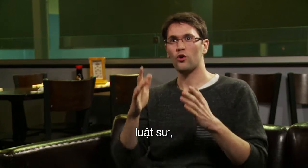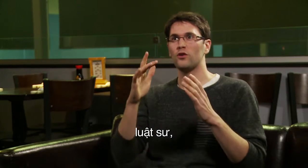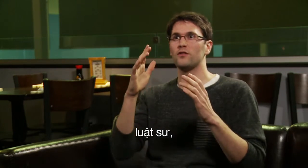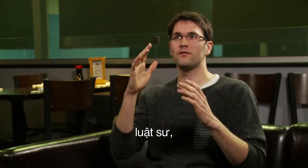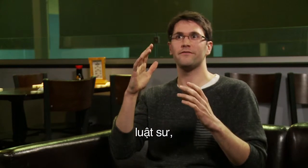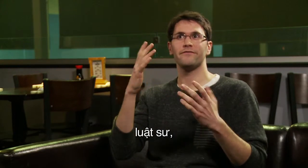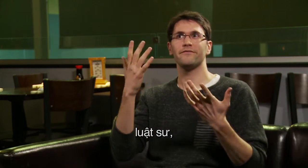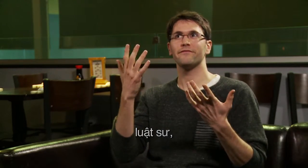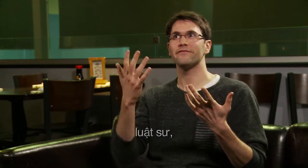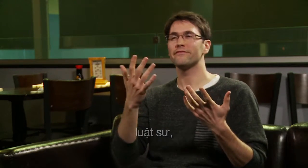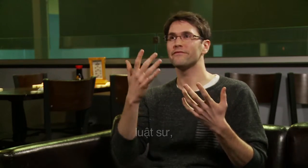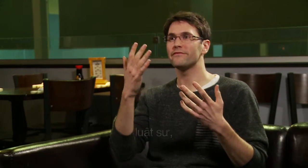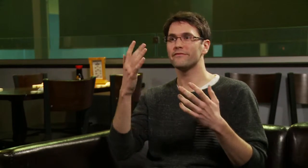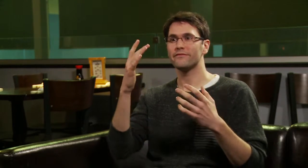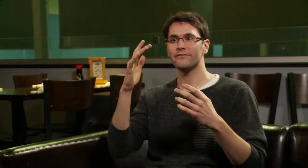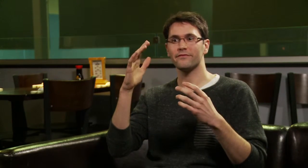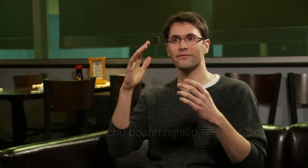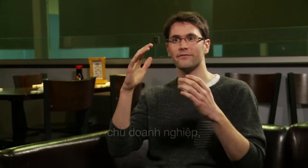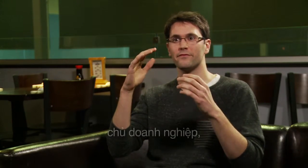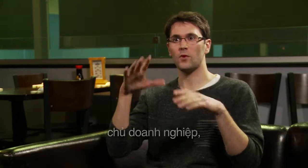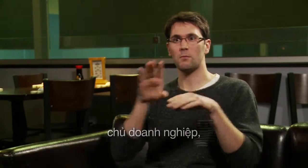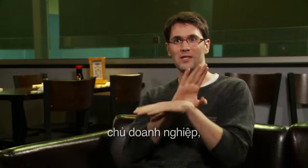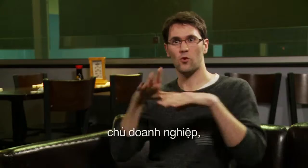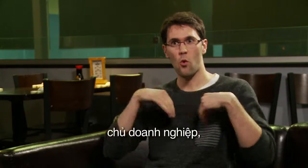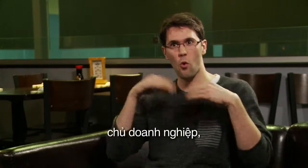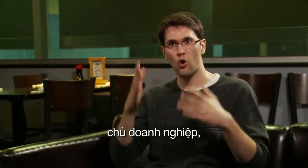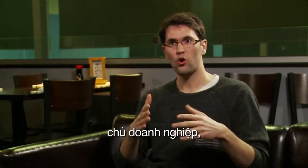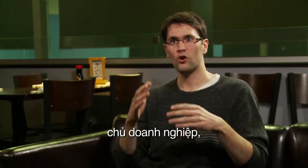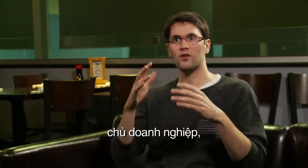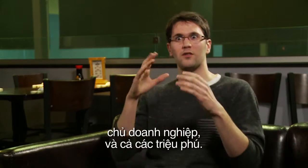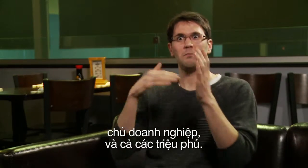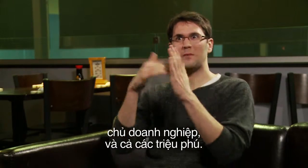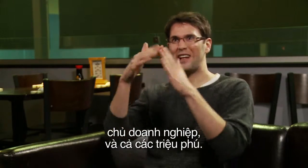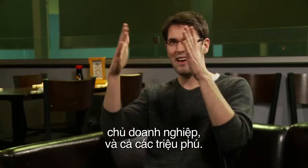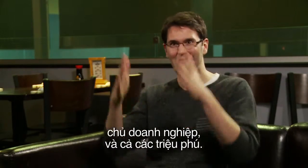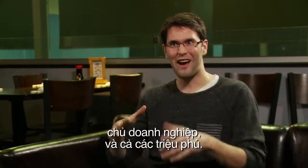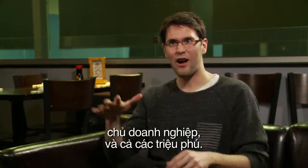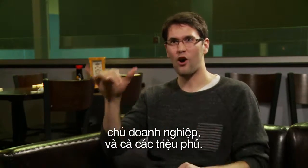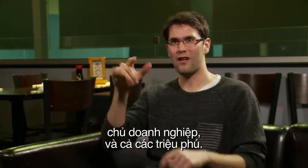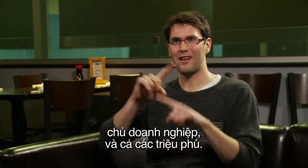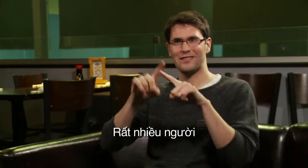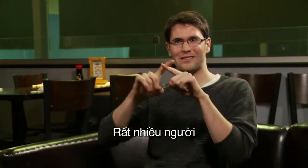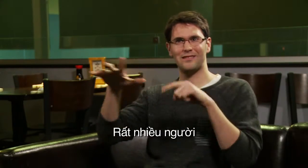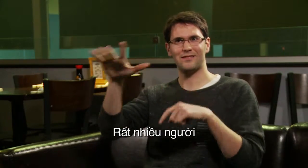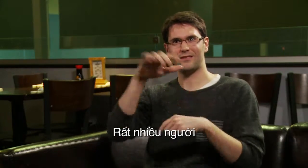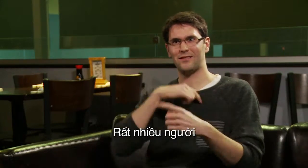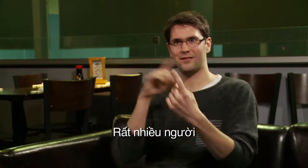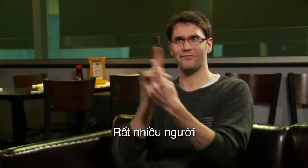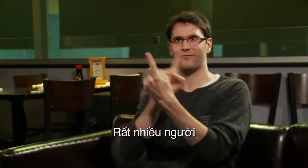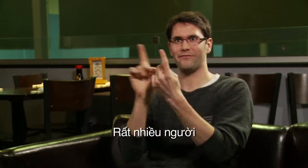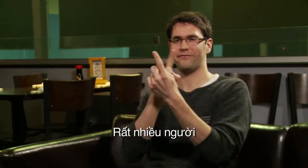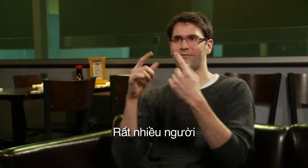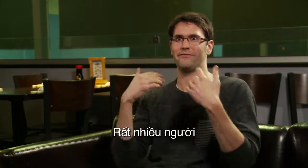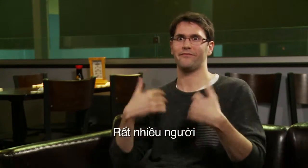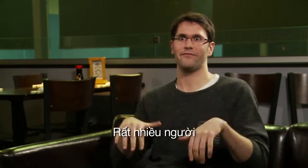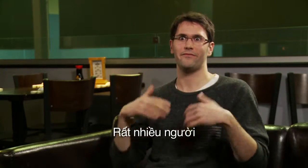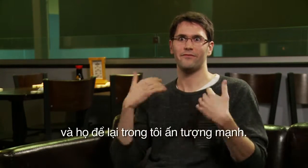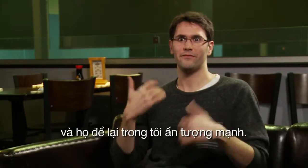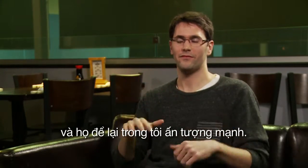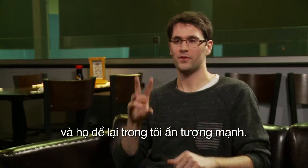lawyers, business owners, millionaires even. met so many different people and I've been